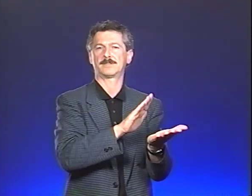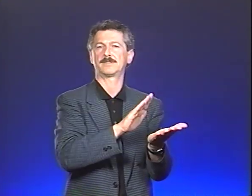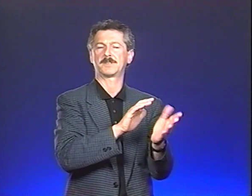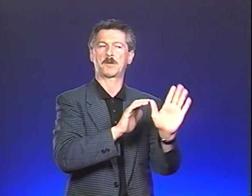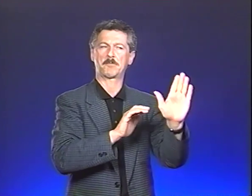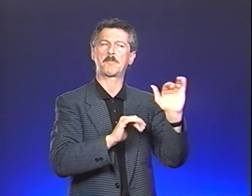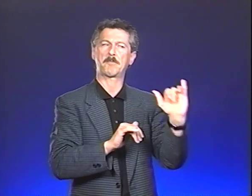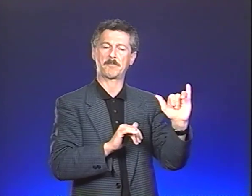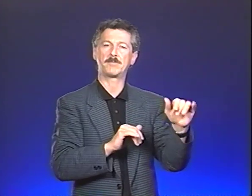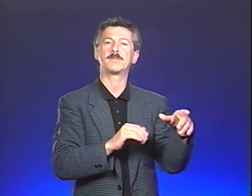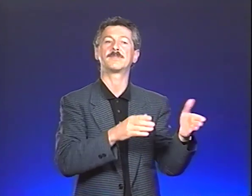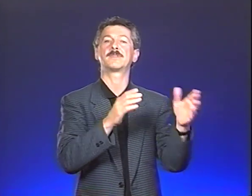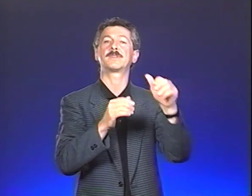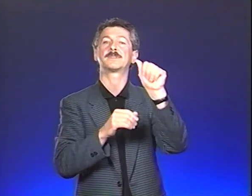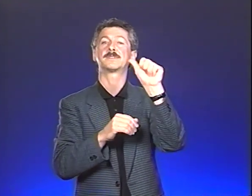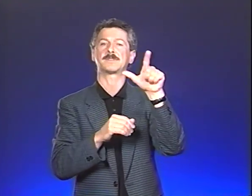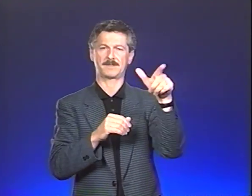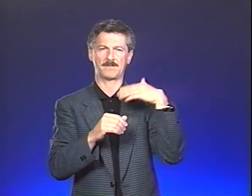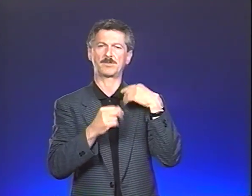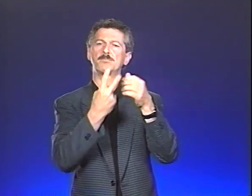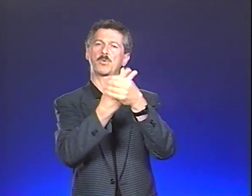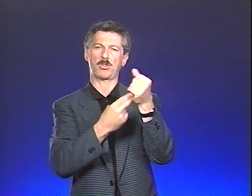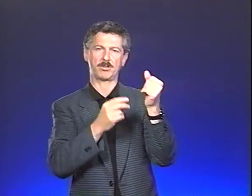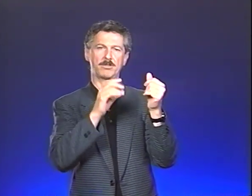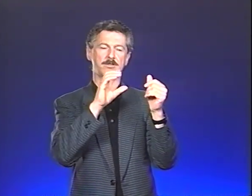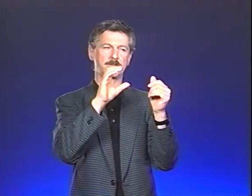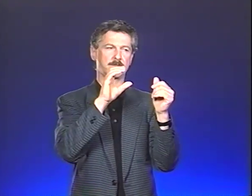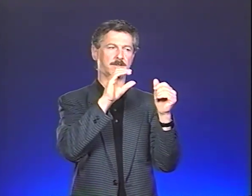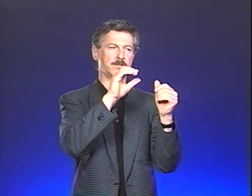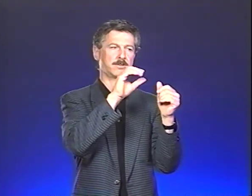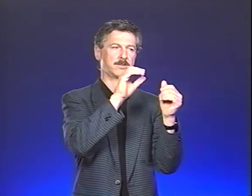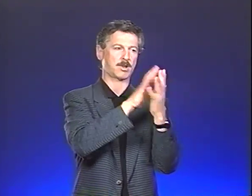So those words would be considered less arbitrary.